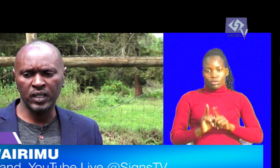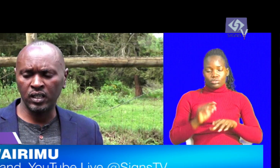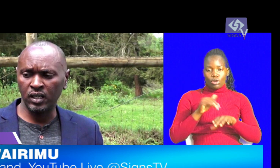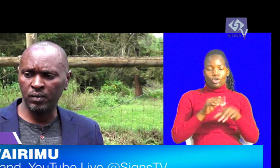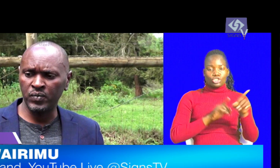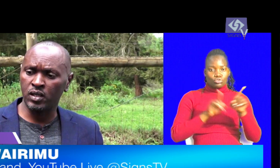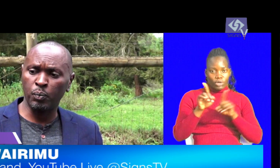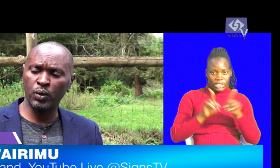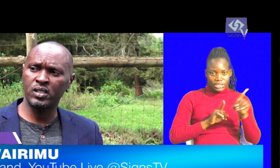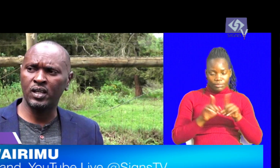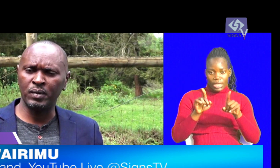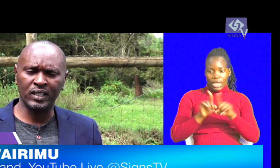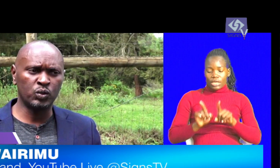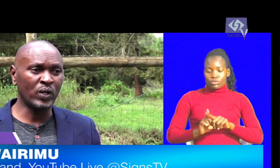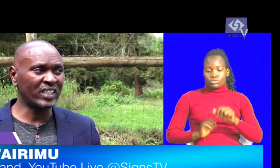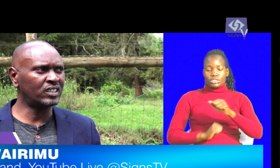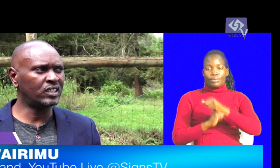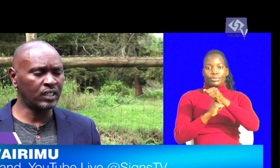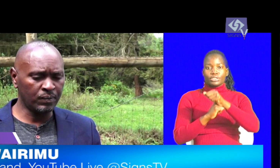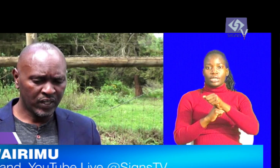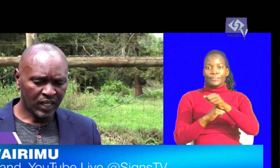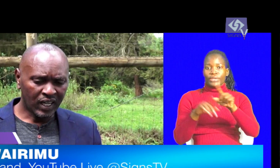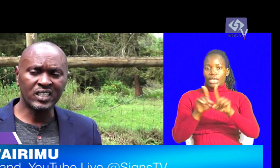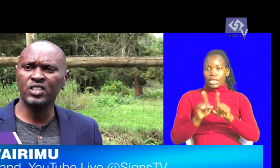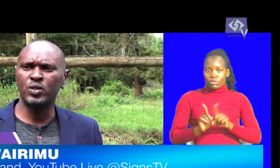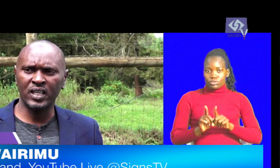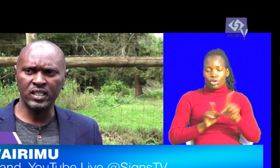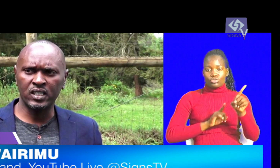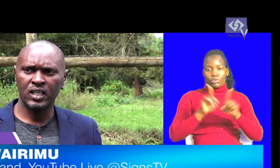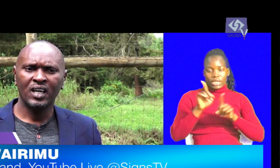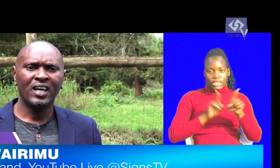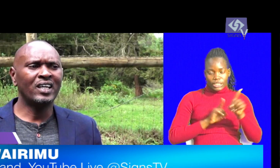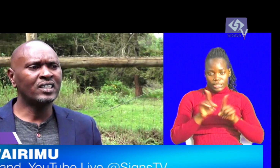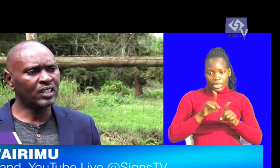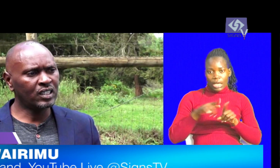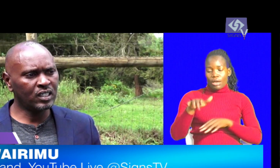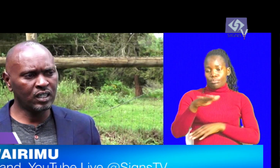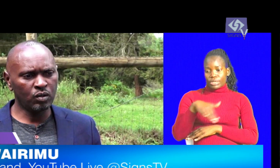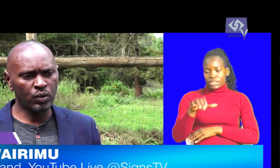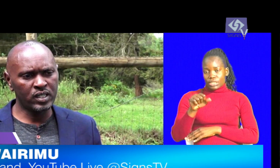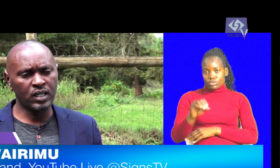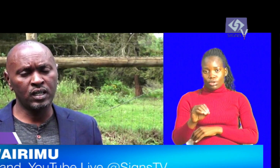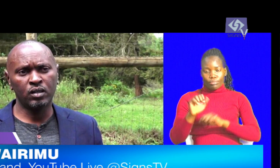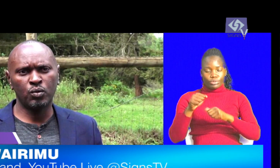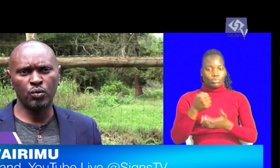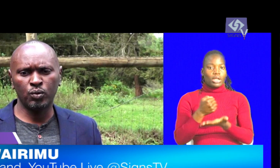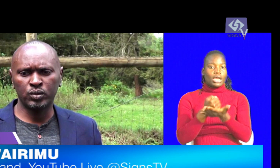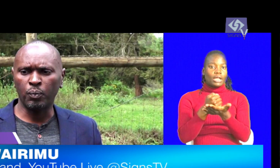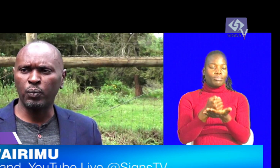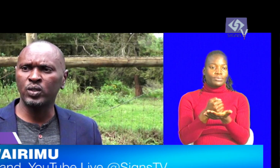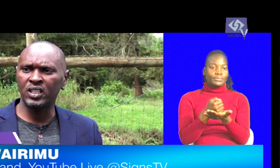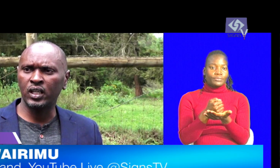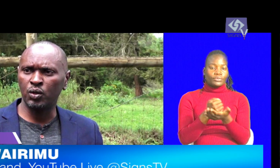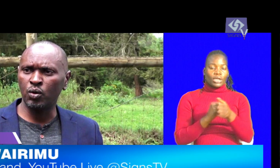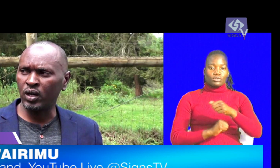and support ama tourist attraction sites, itasaidia kuweza kusupport ile kidogo